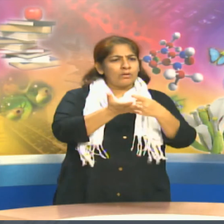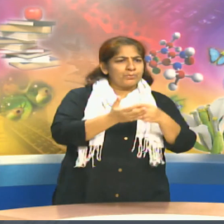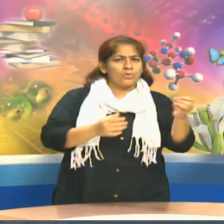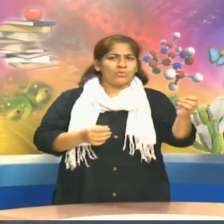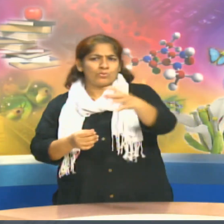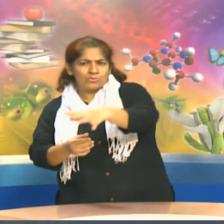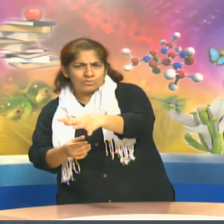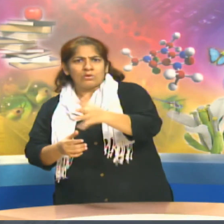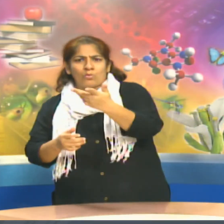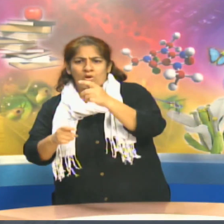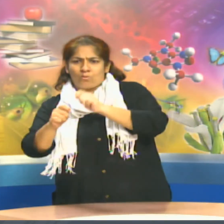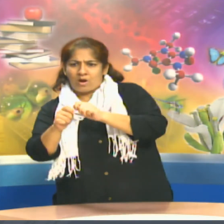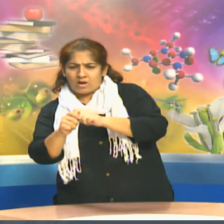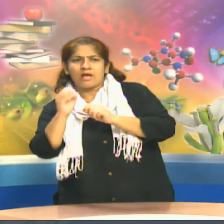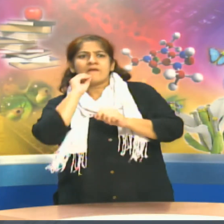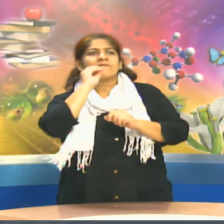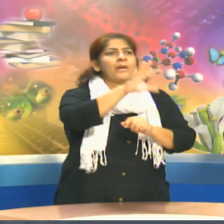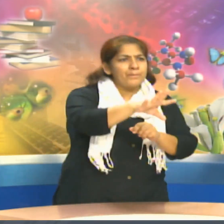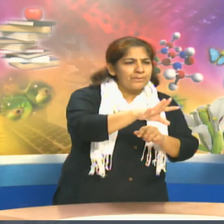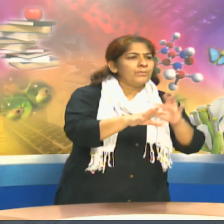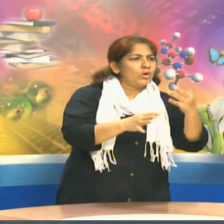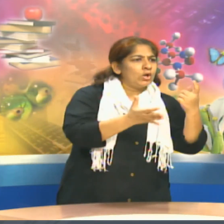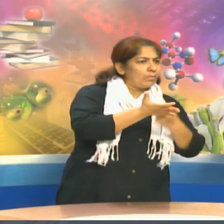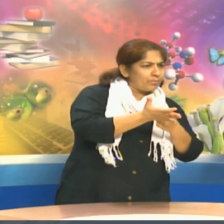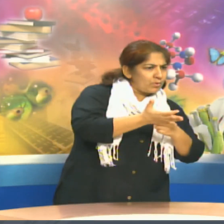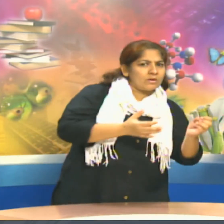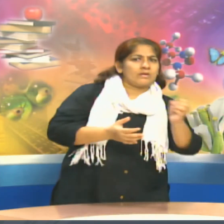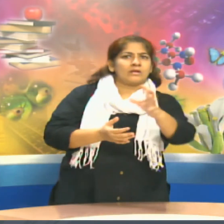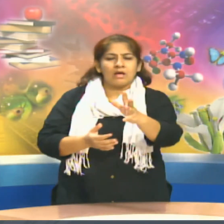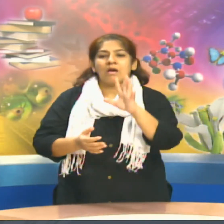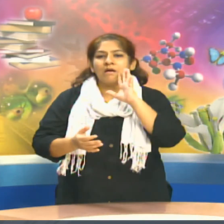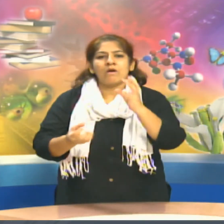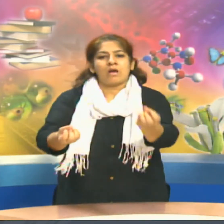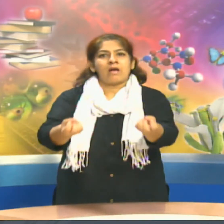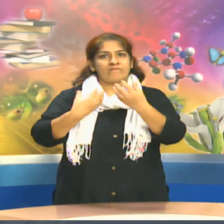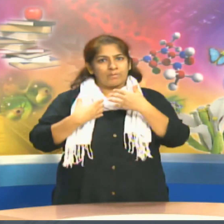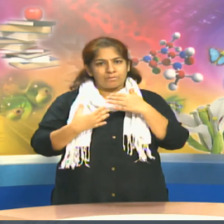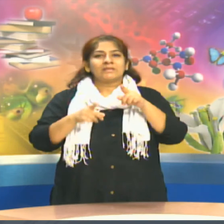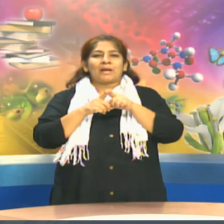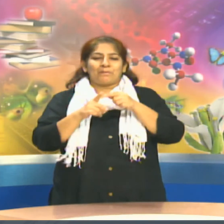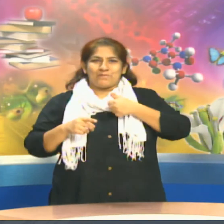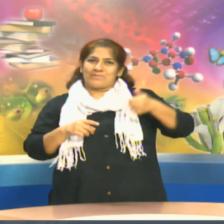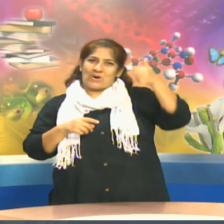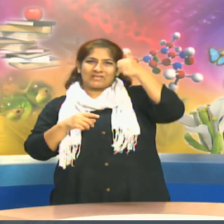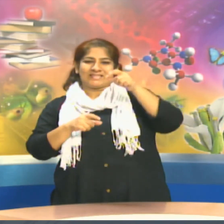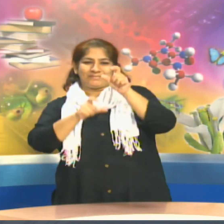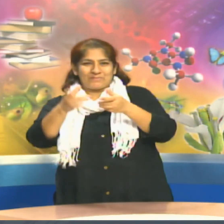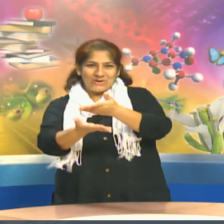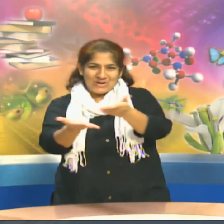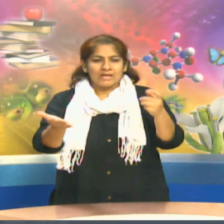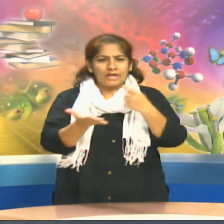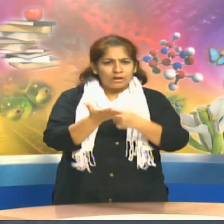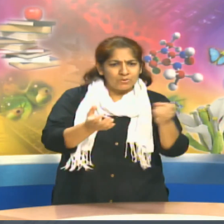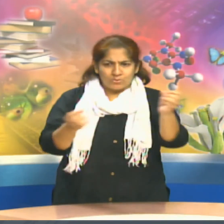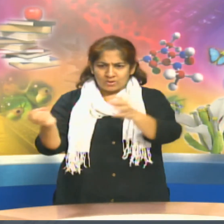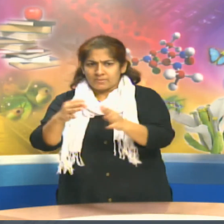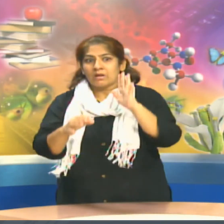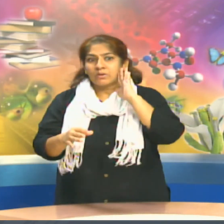says the clarity in reporting relationships. For example, if